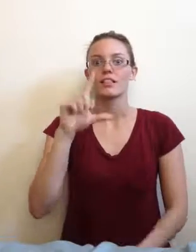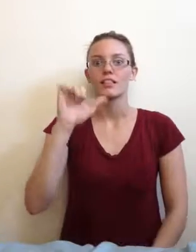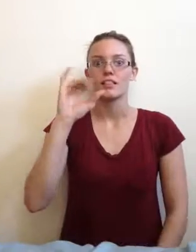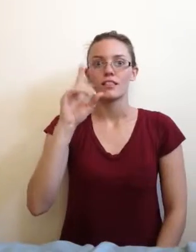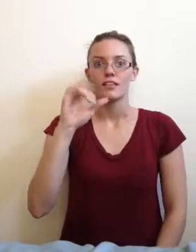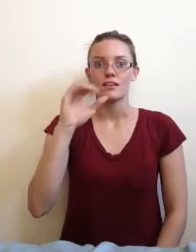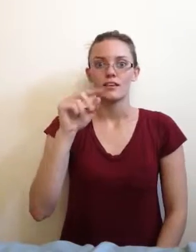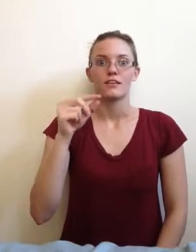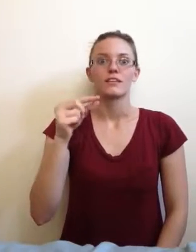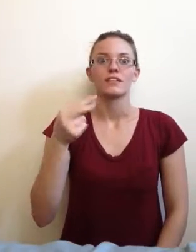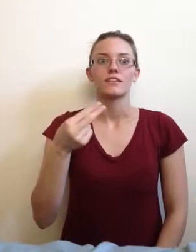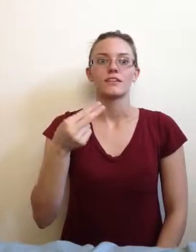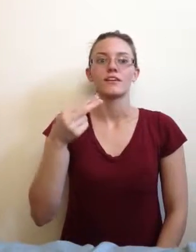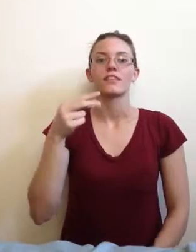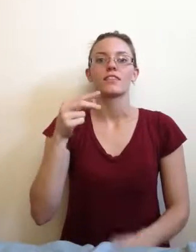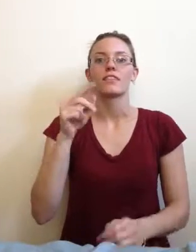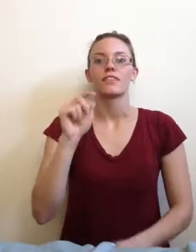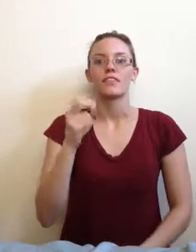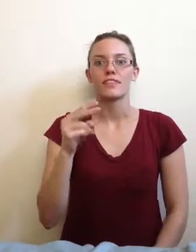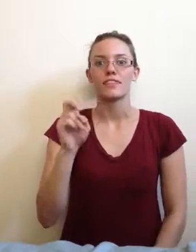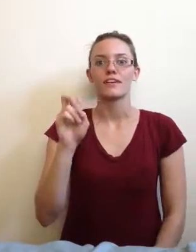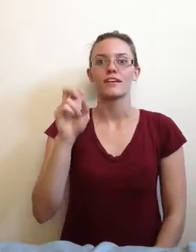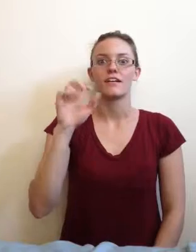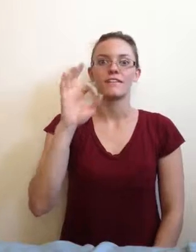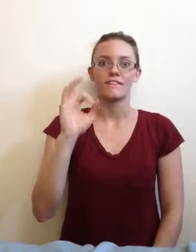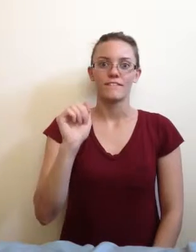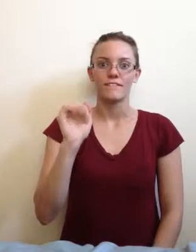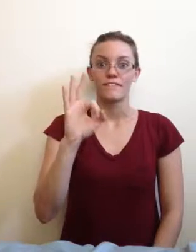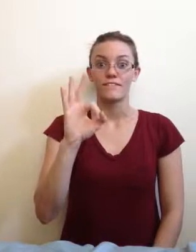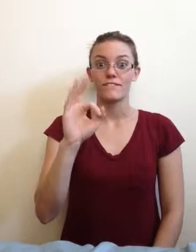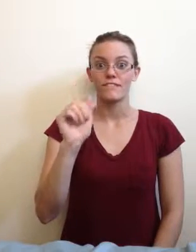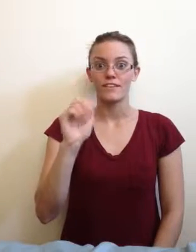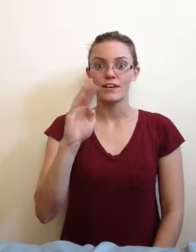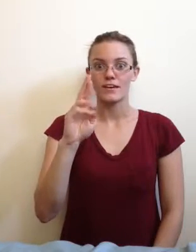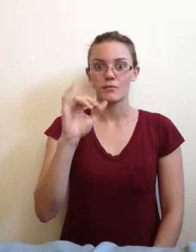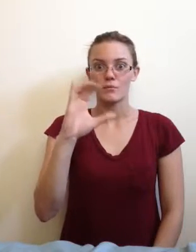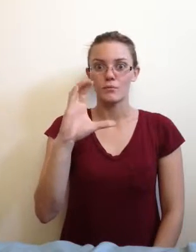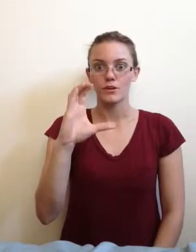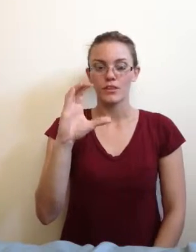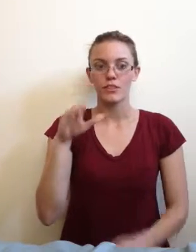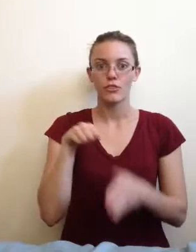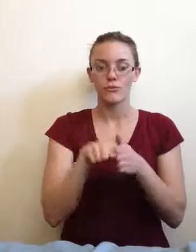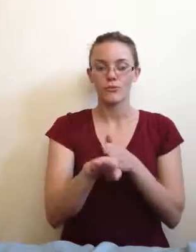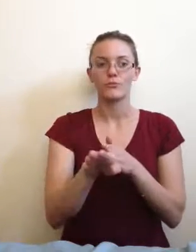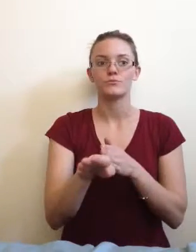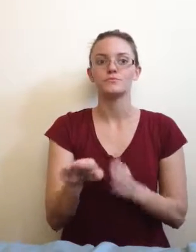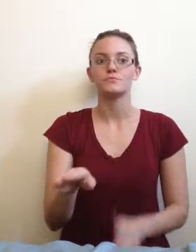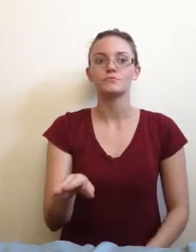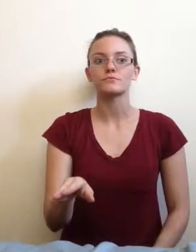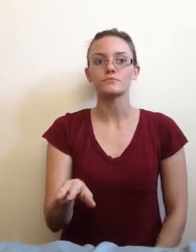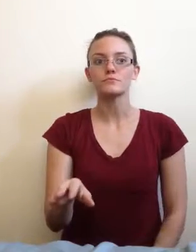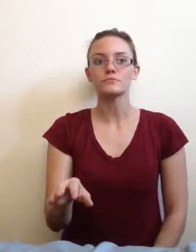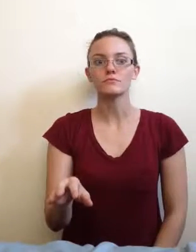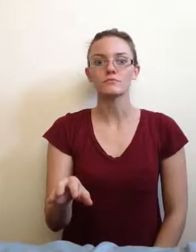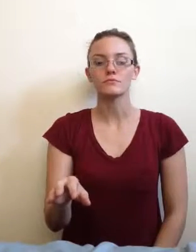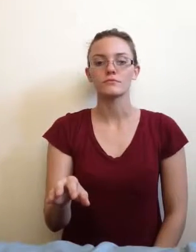a zipper in. You can put the zipper into your garment before you sew the entire garment